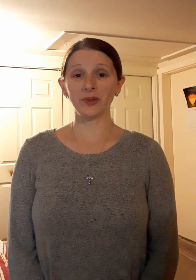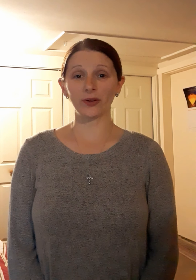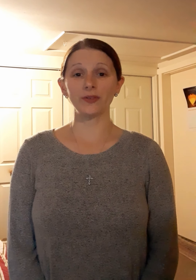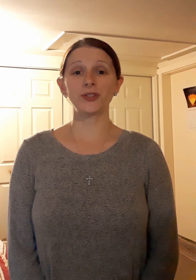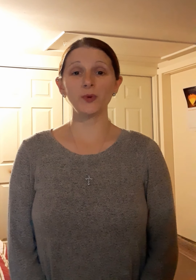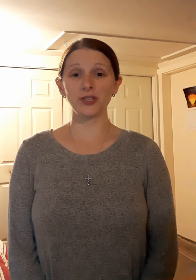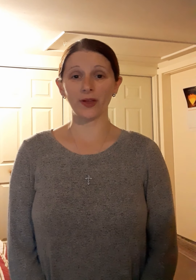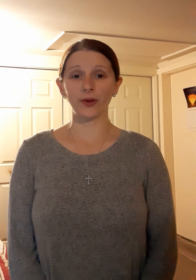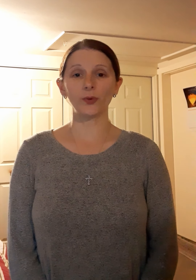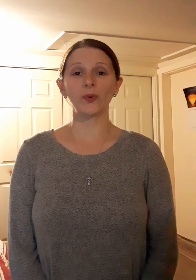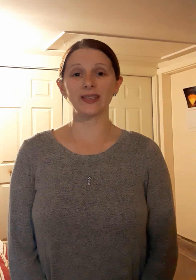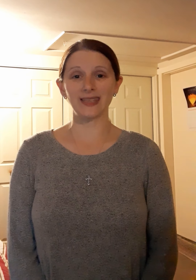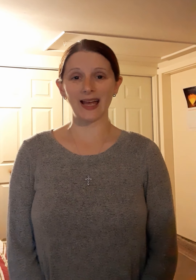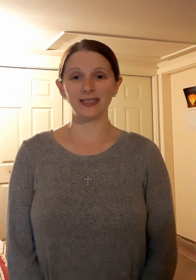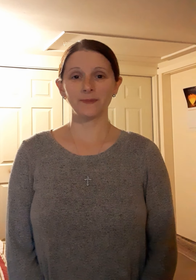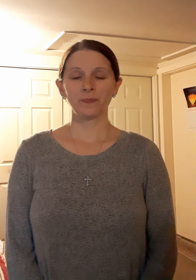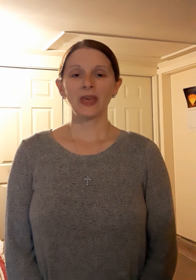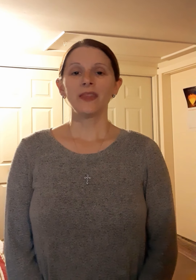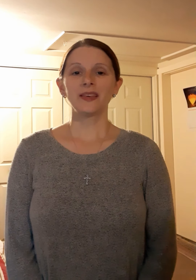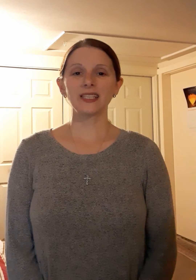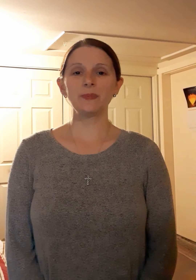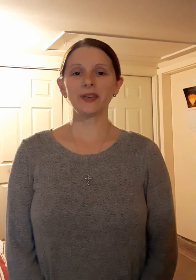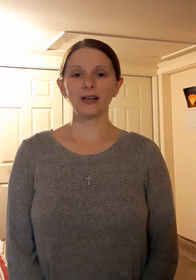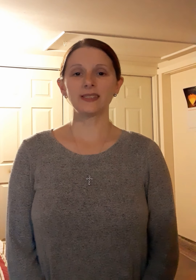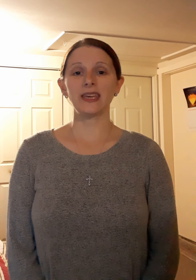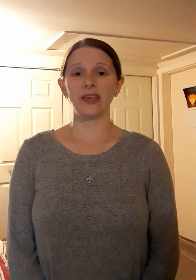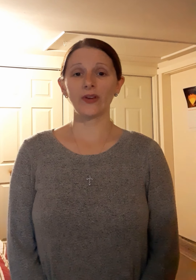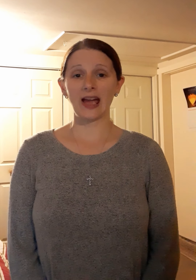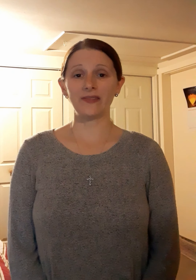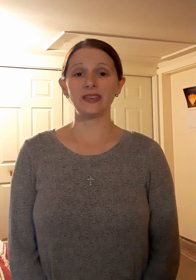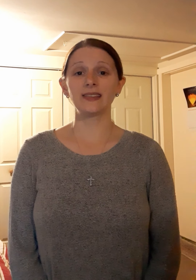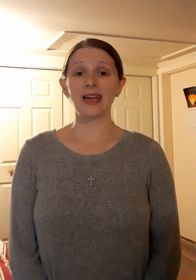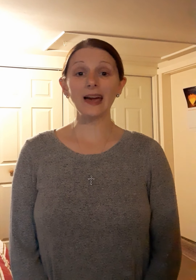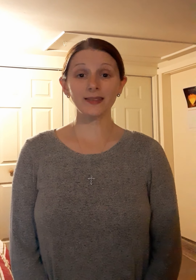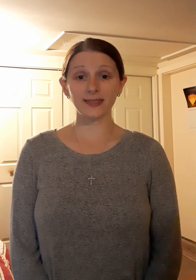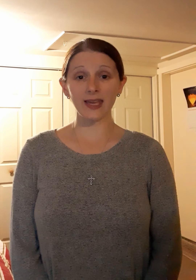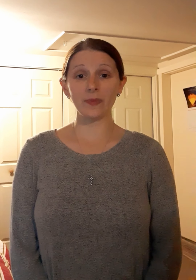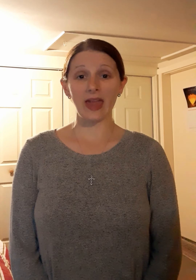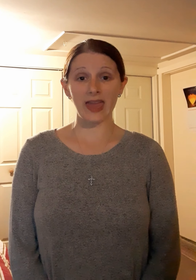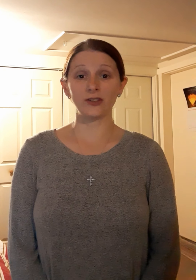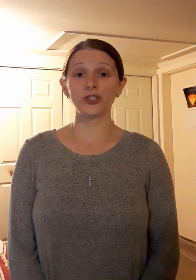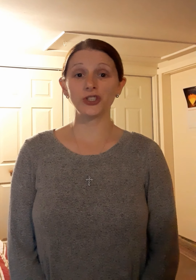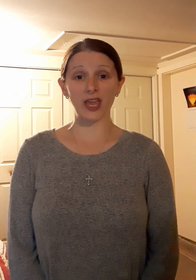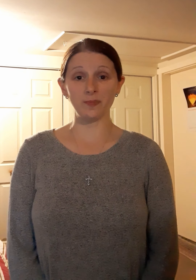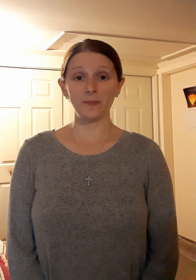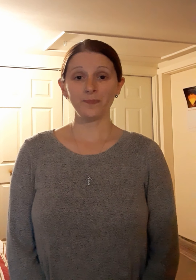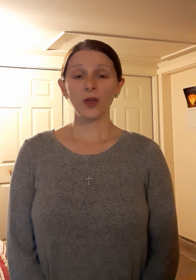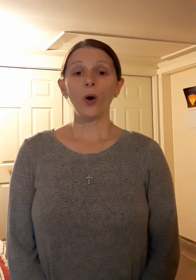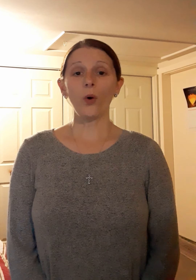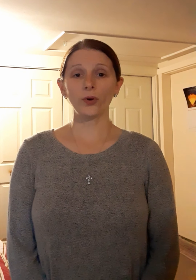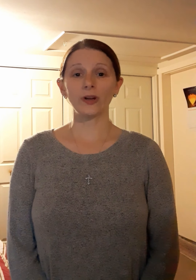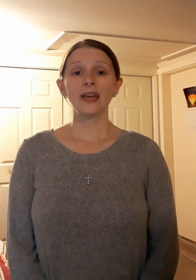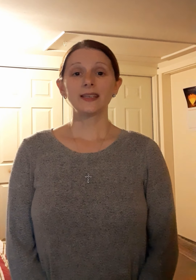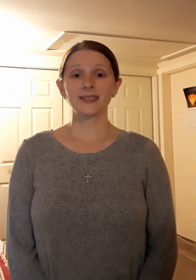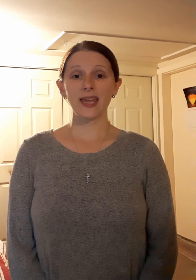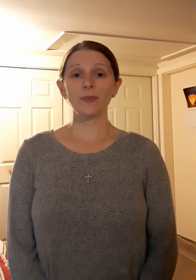similar to each other when signed. This is because they either have the exact same hand shape, or same